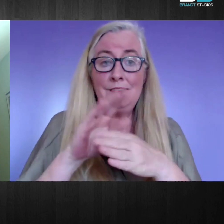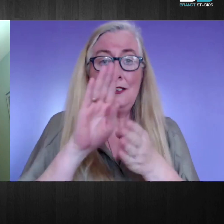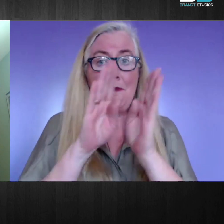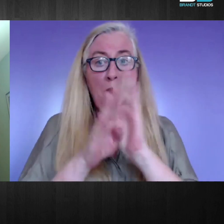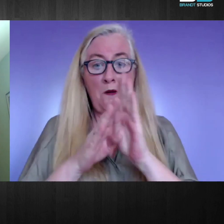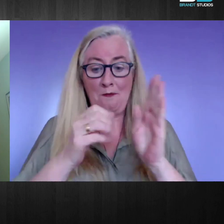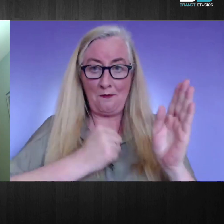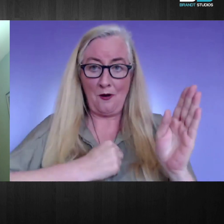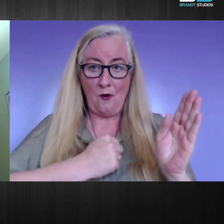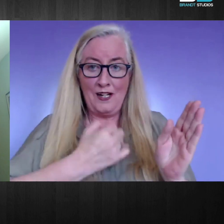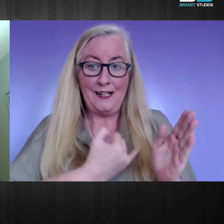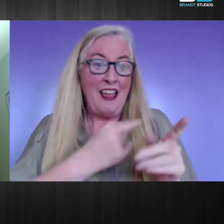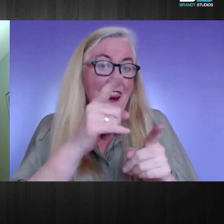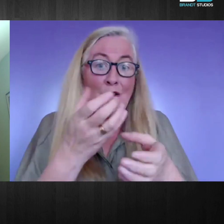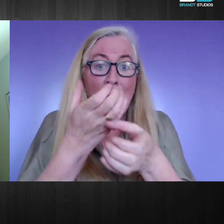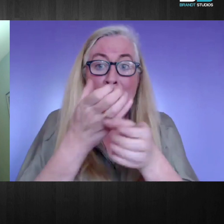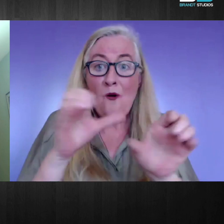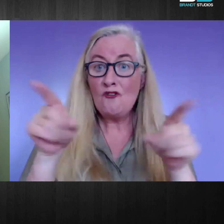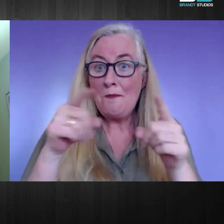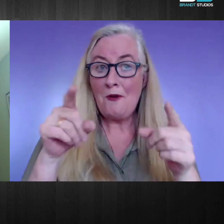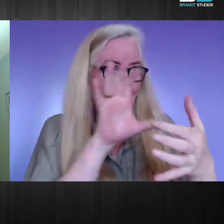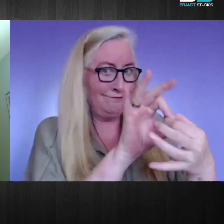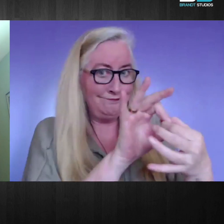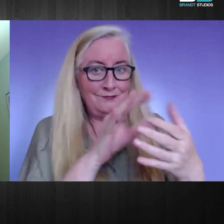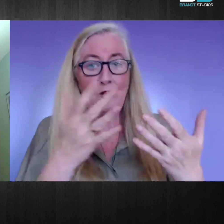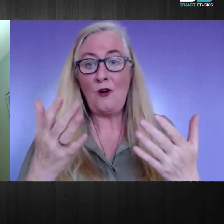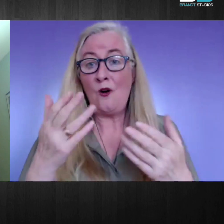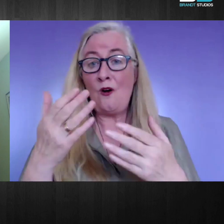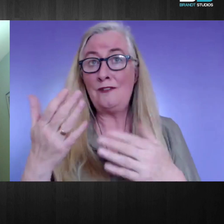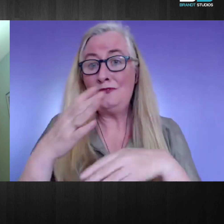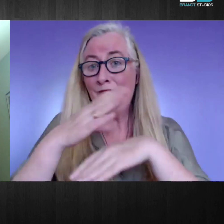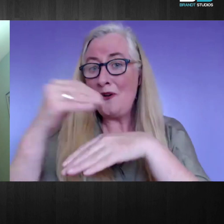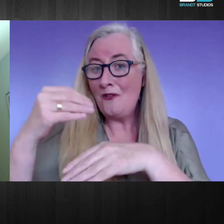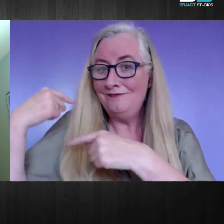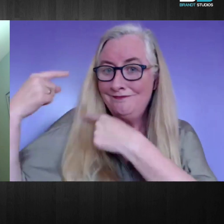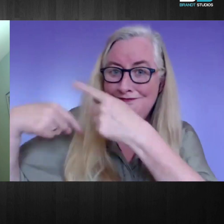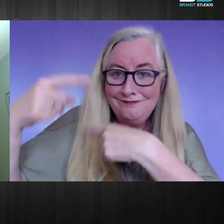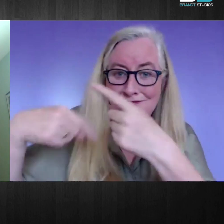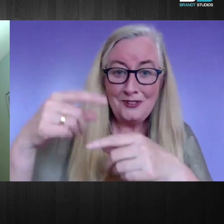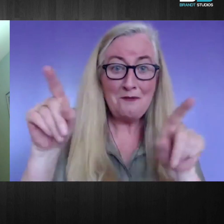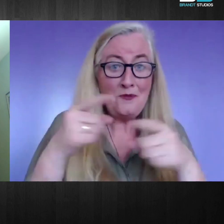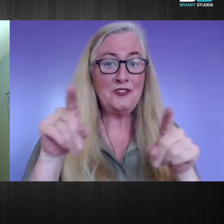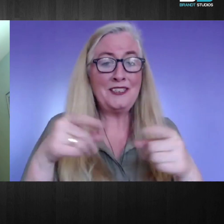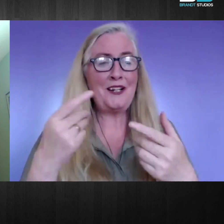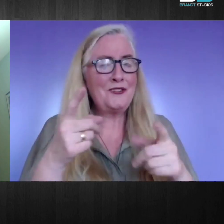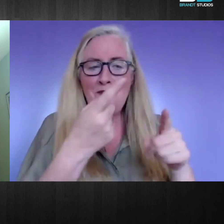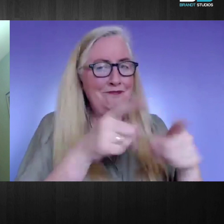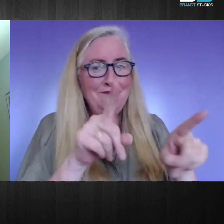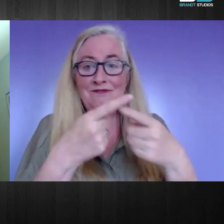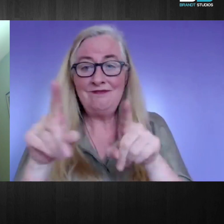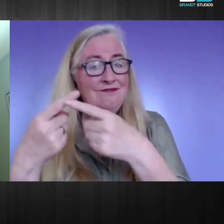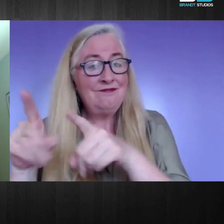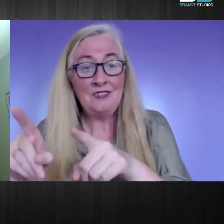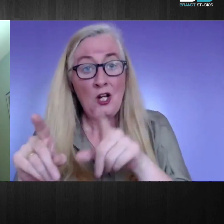country music or who loves traditional music or rap or whatever the case may be. But as you mentioned as